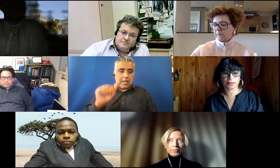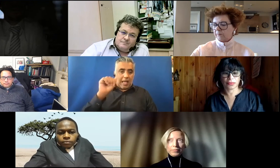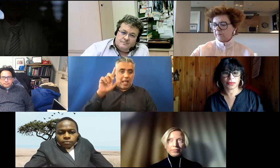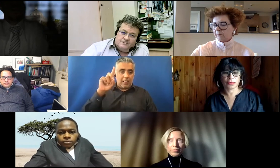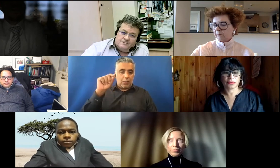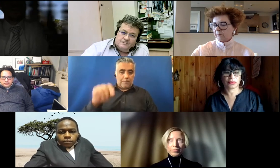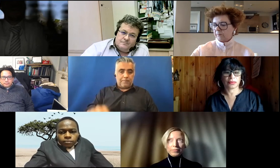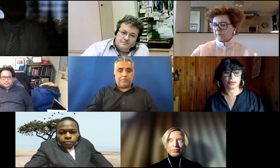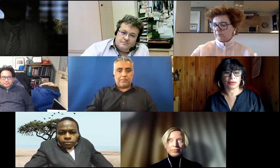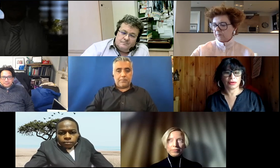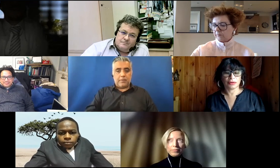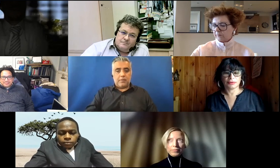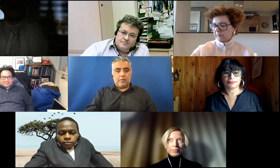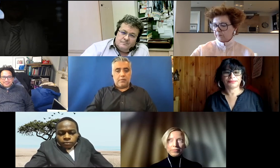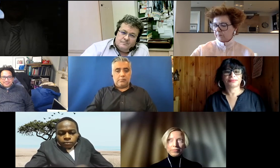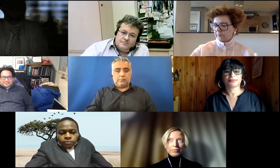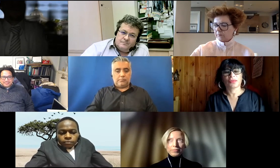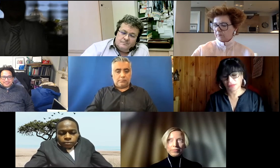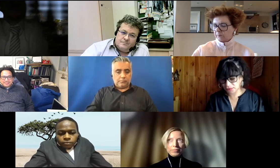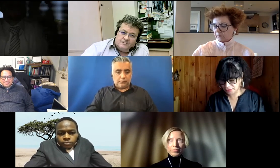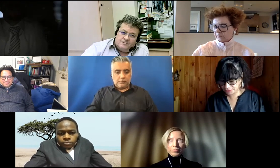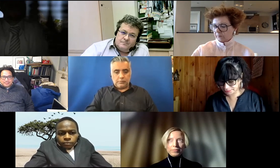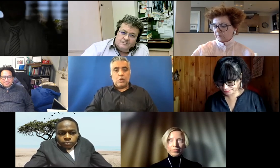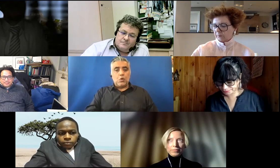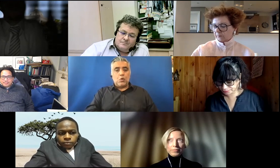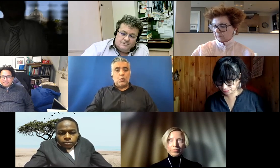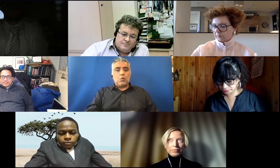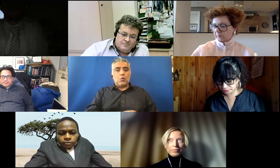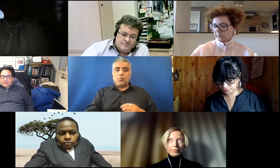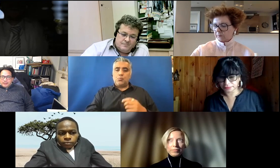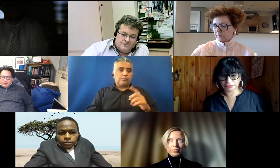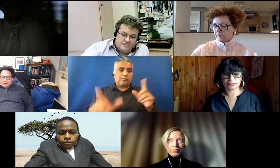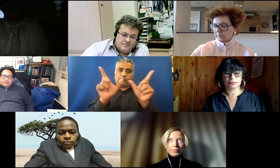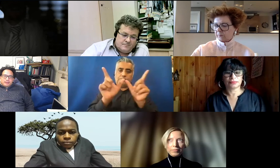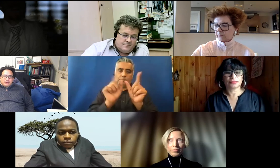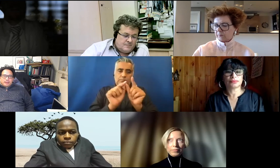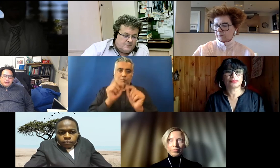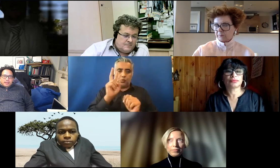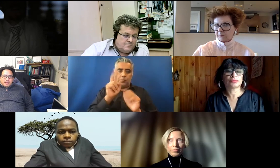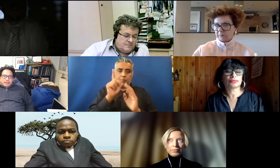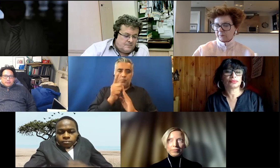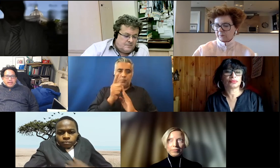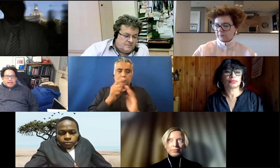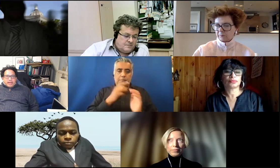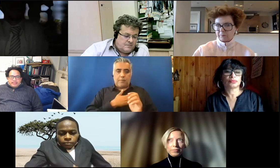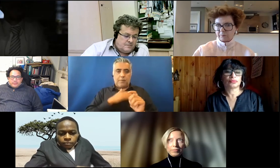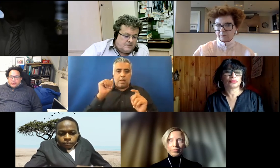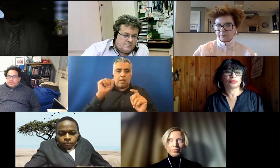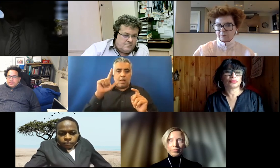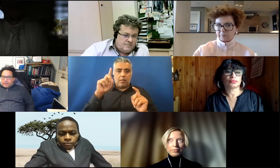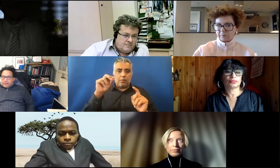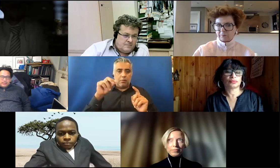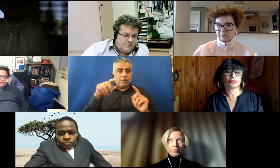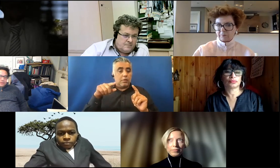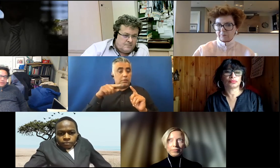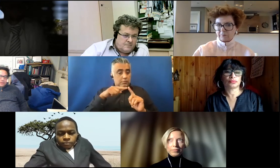would just, and all of you, if you could give me a 2, maximum 3 minute statement on this. So I think if you want to design